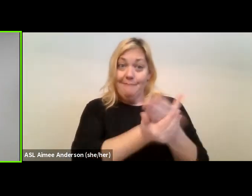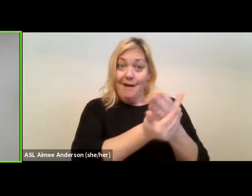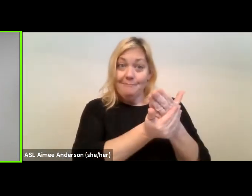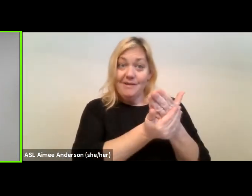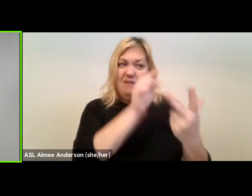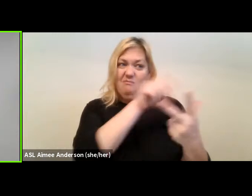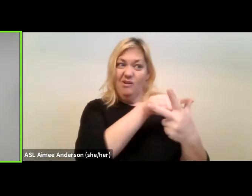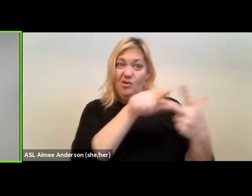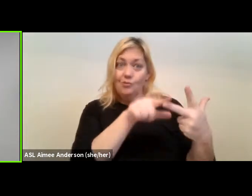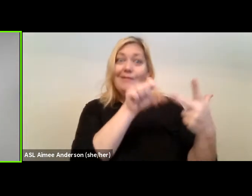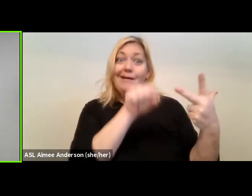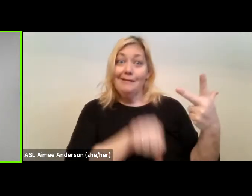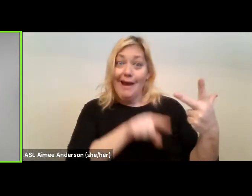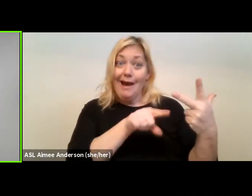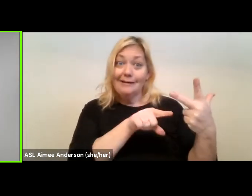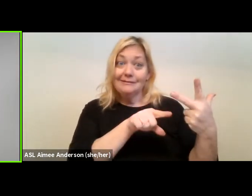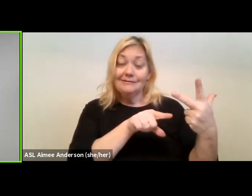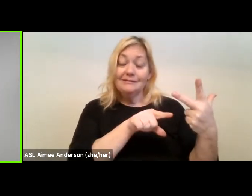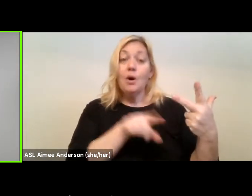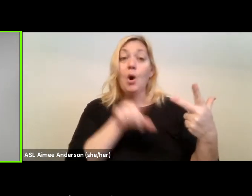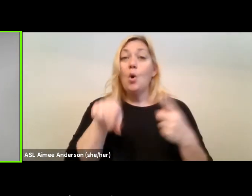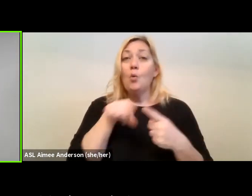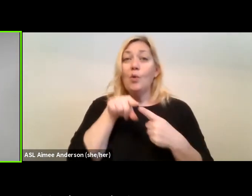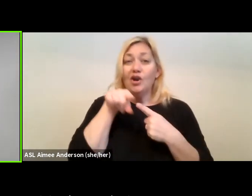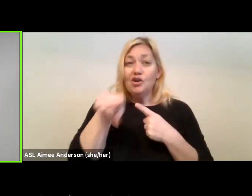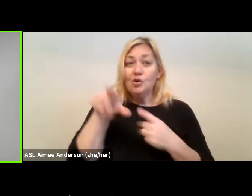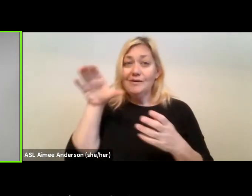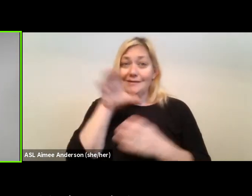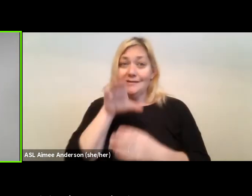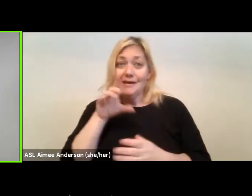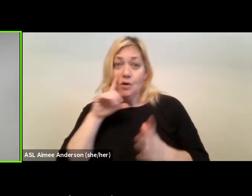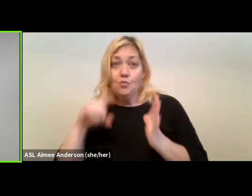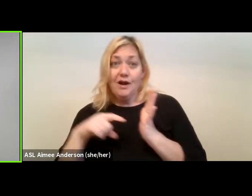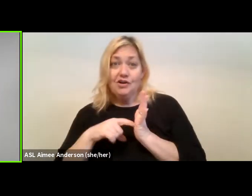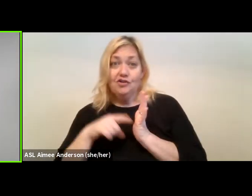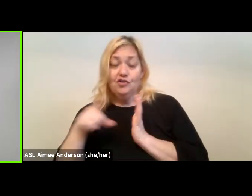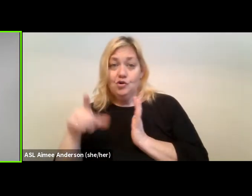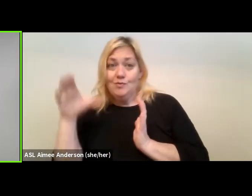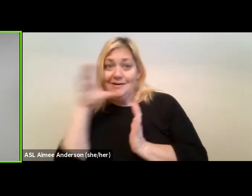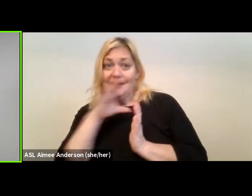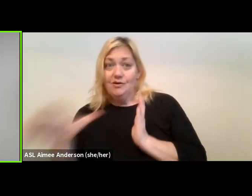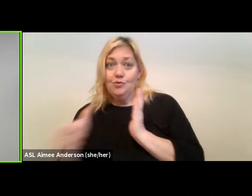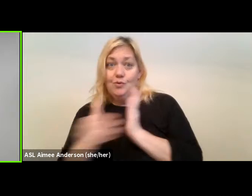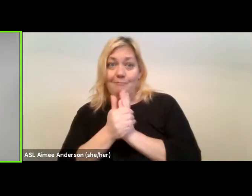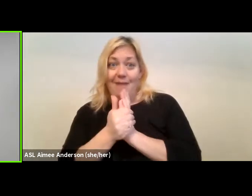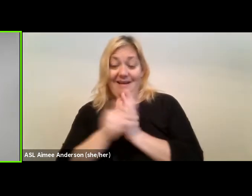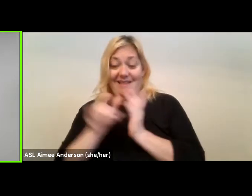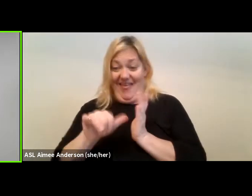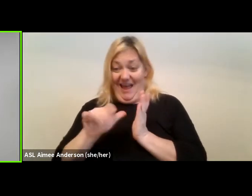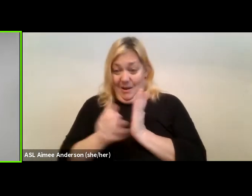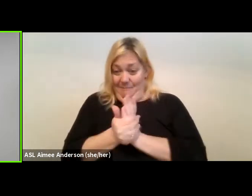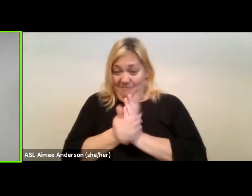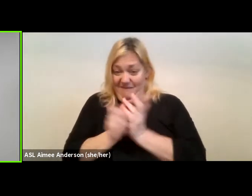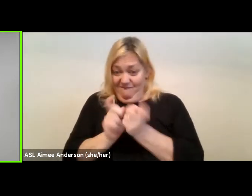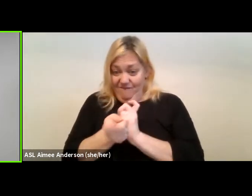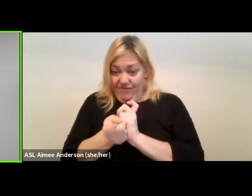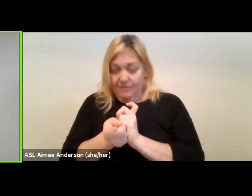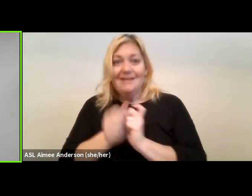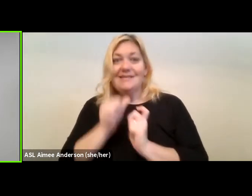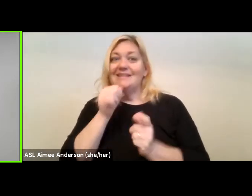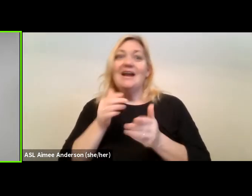among those 3, they can. When you were seeking recognition, you were seeking to amend an amendment, and that's not allowable under